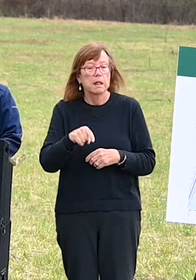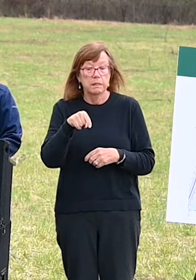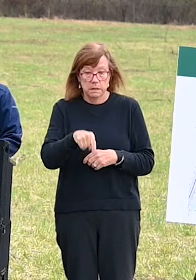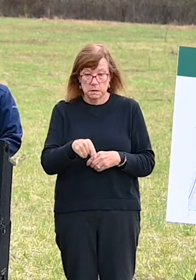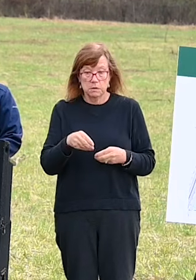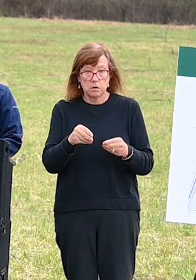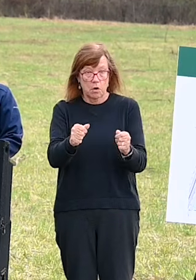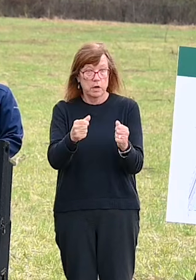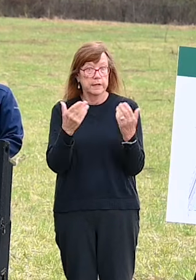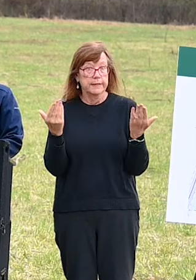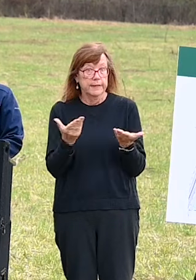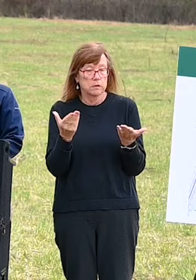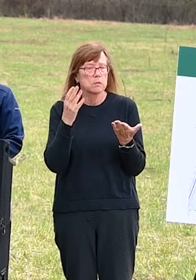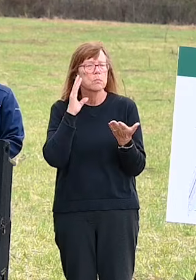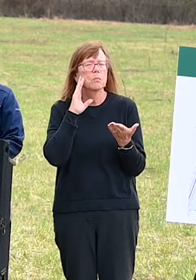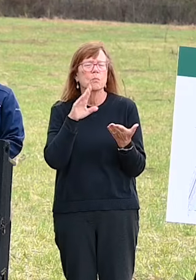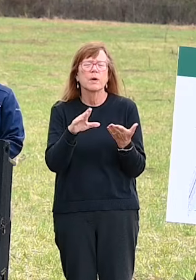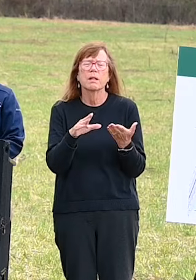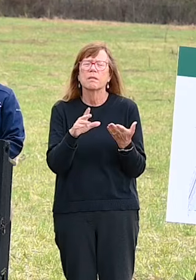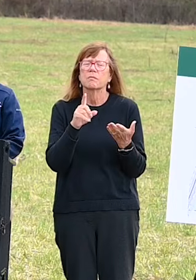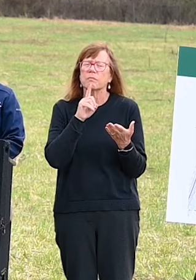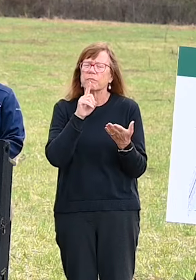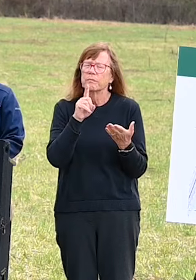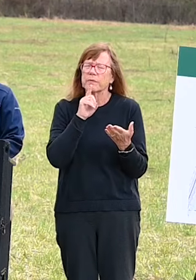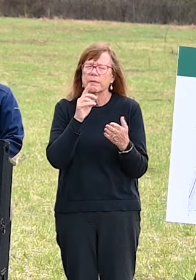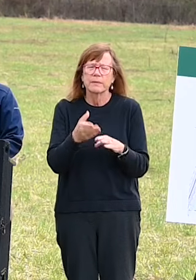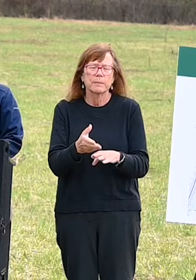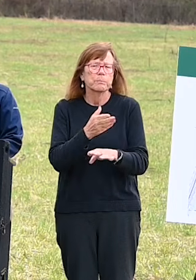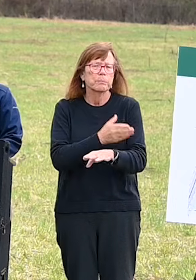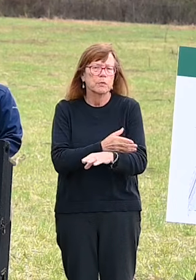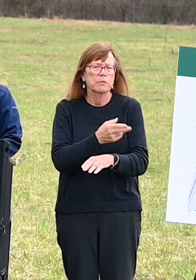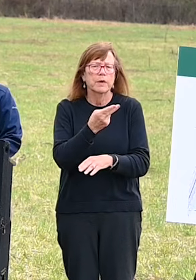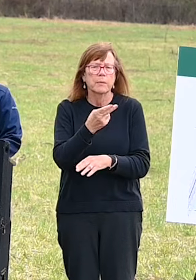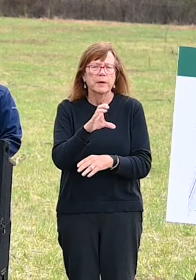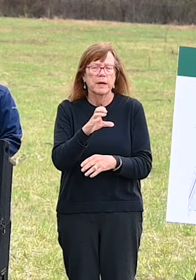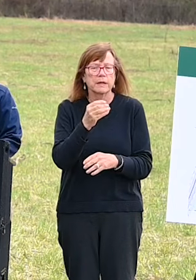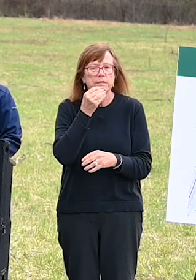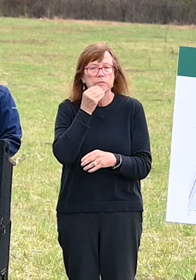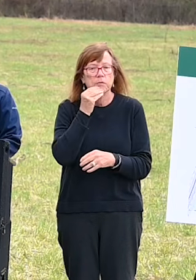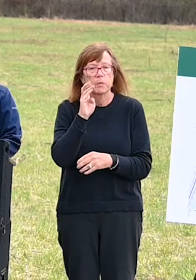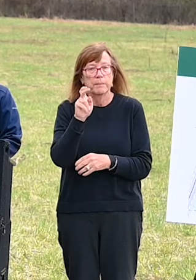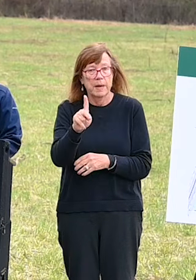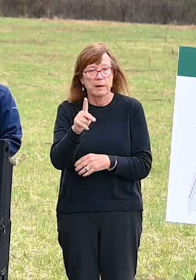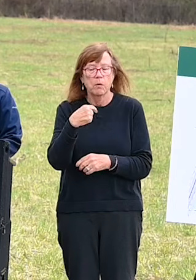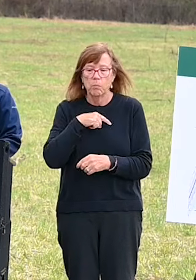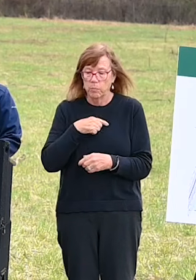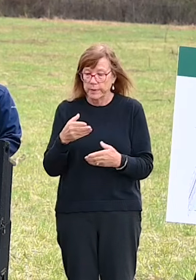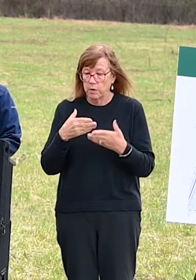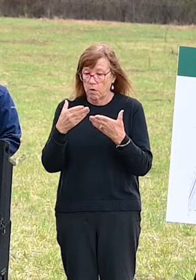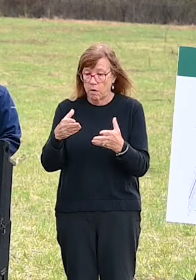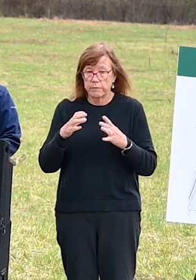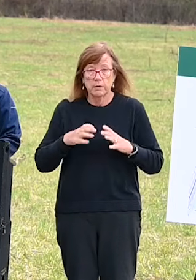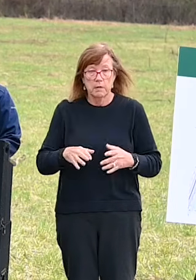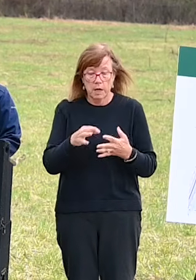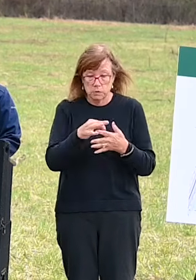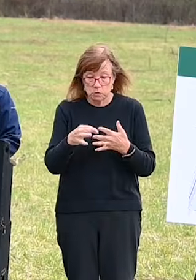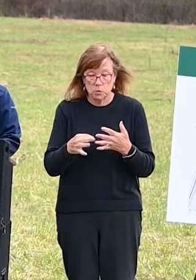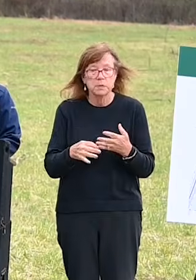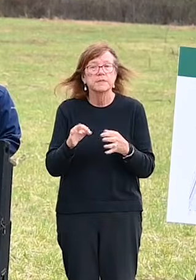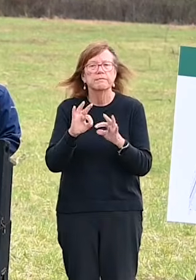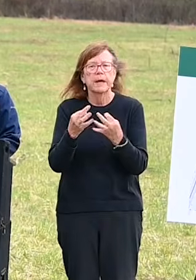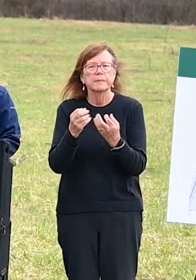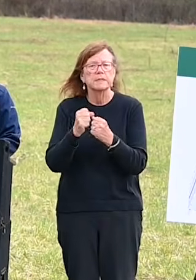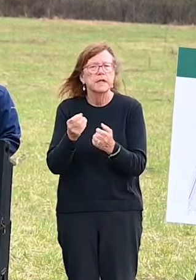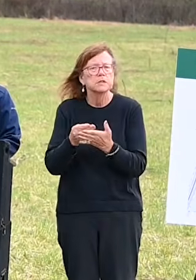garden is a great extension to our Howard County Food Bank, where we offer client choice, where families can shop for